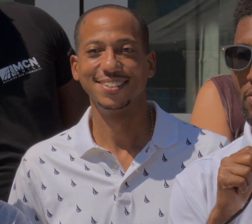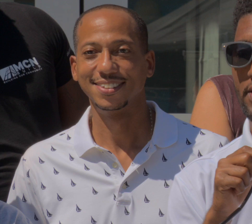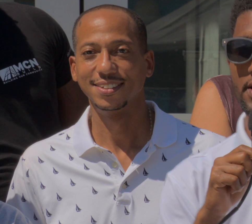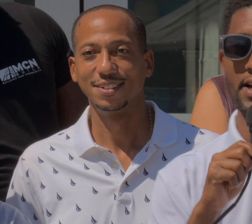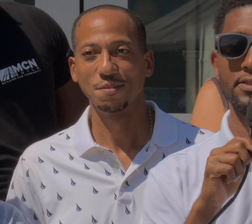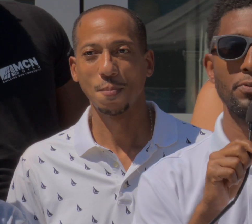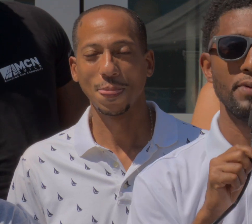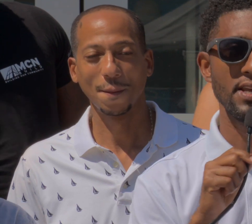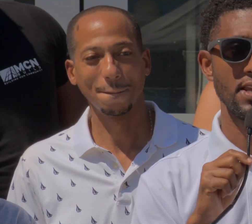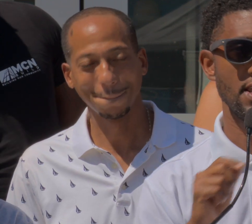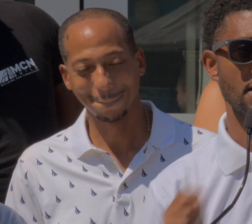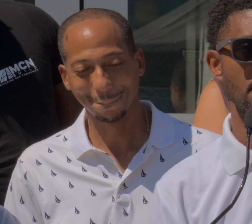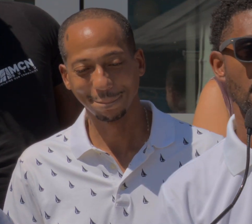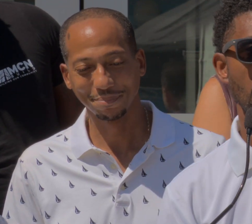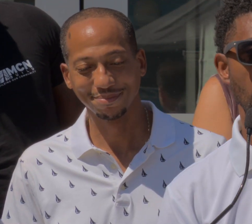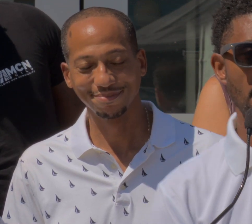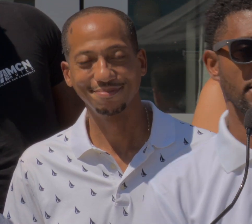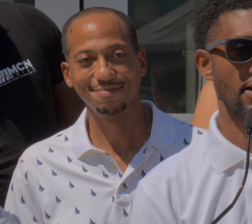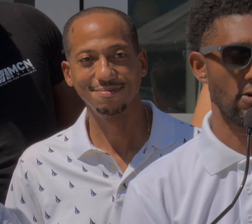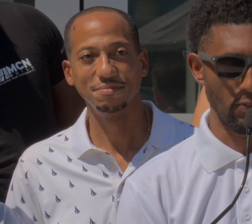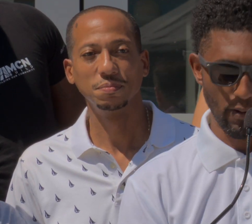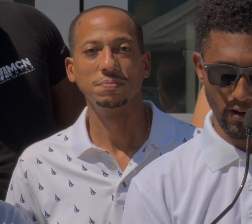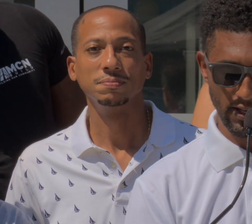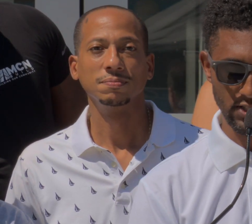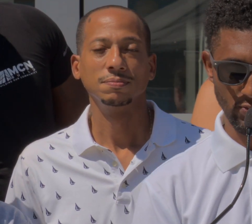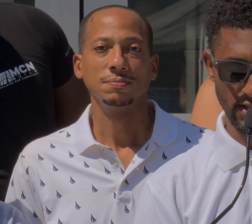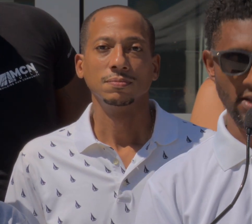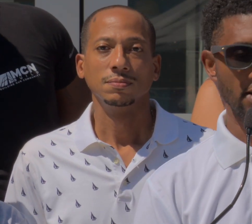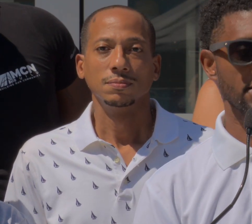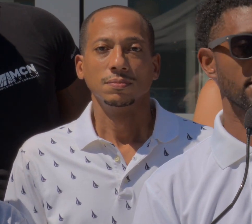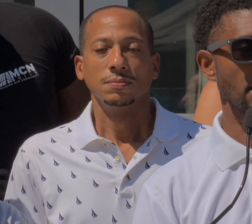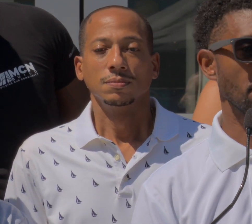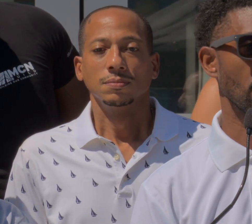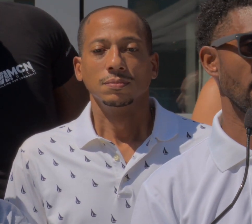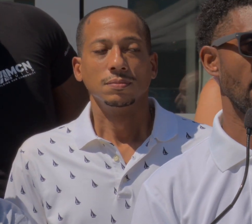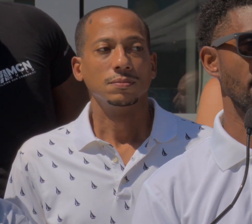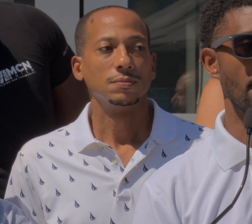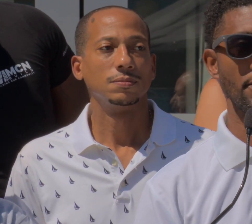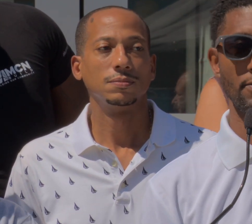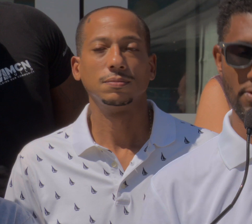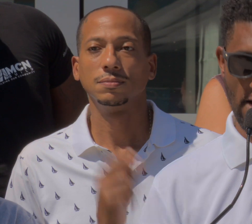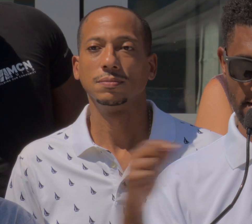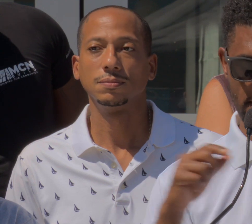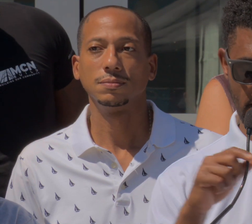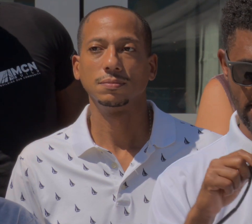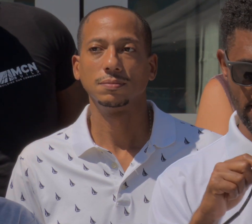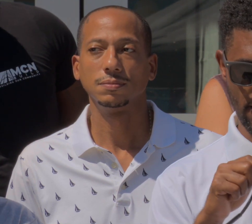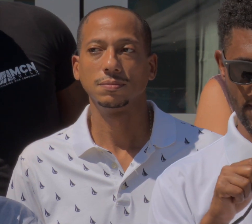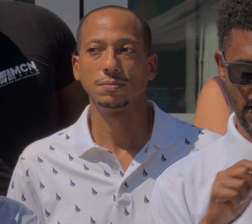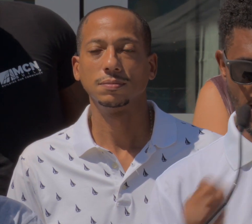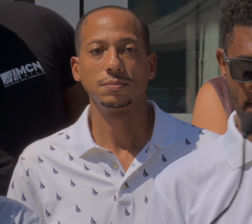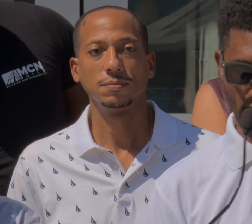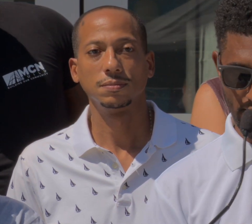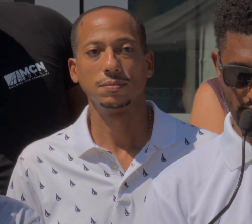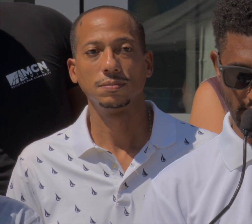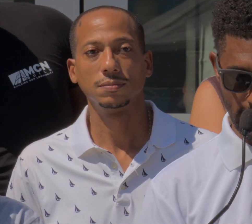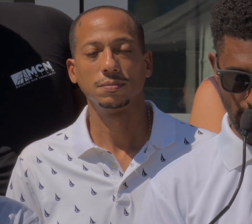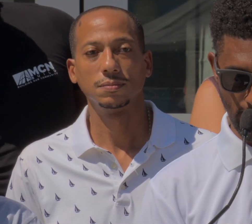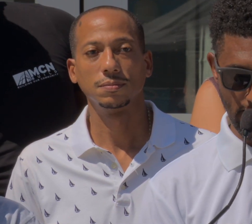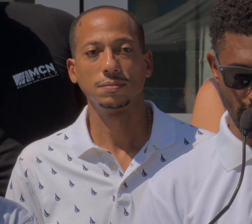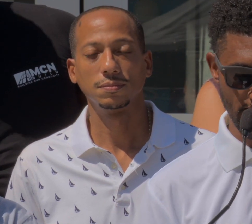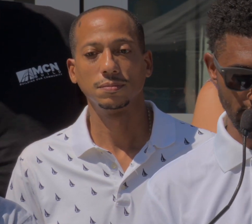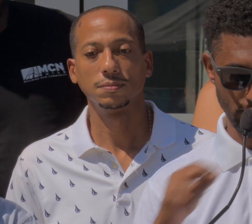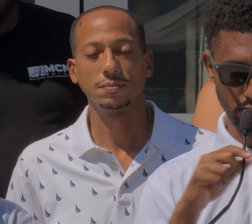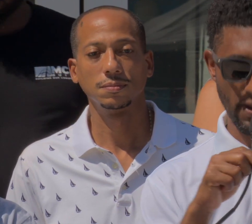I'm so excited to be here in Carroll Park as we celebrate another revitalization of yet another